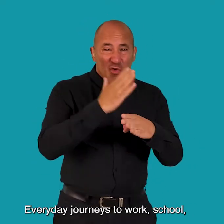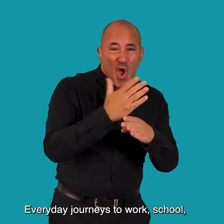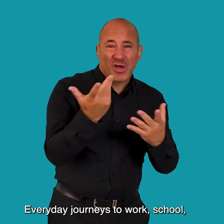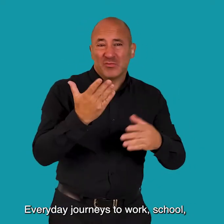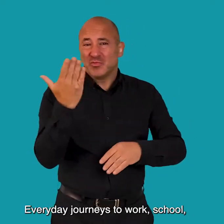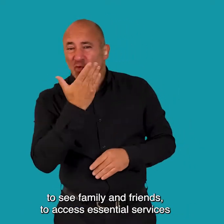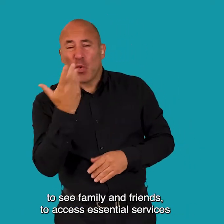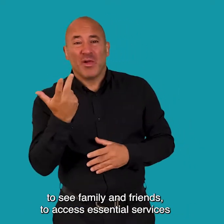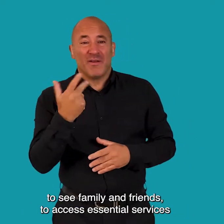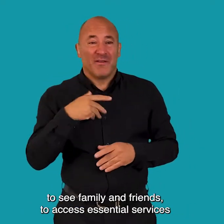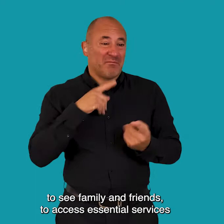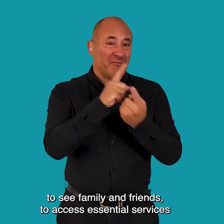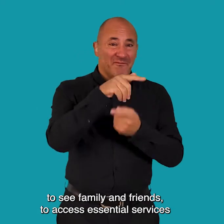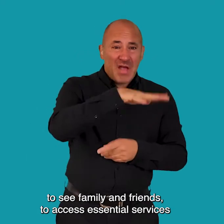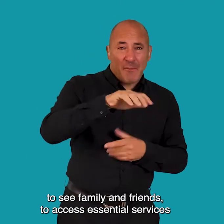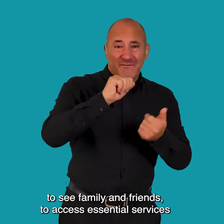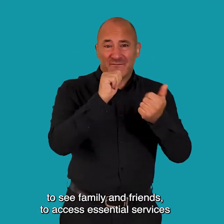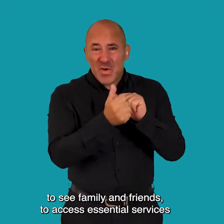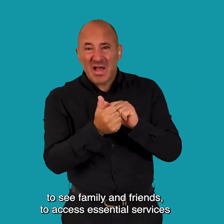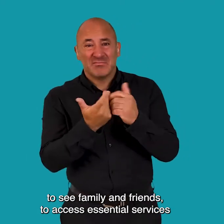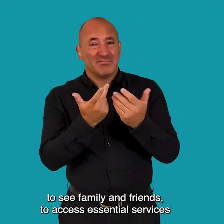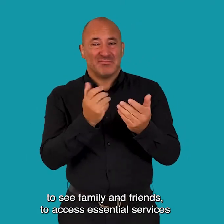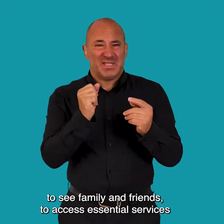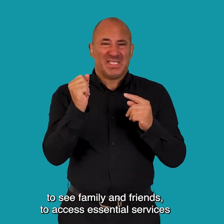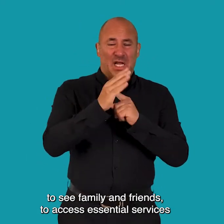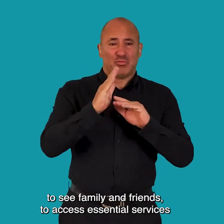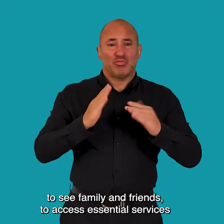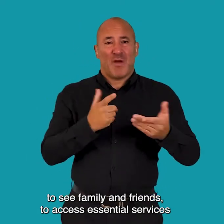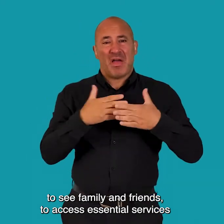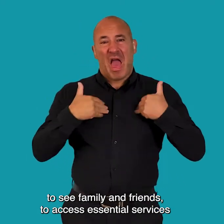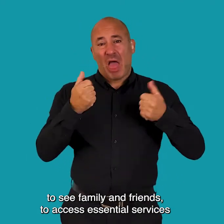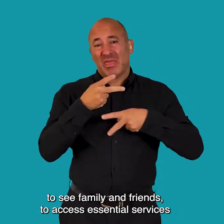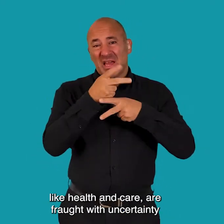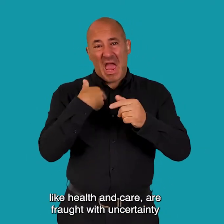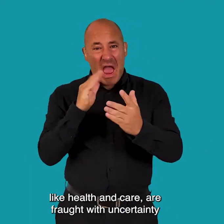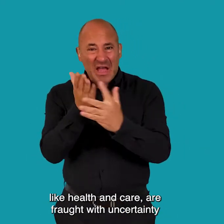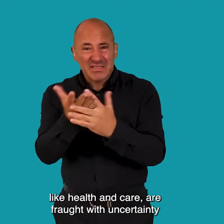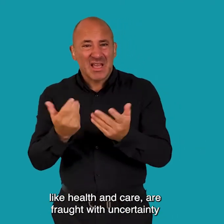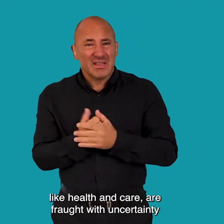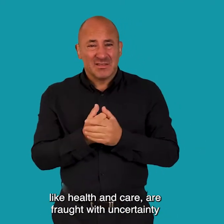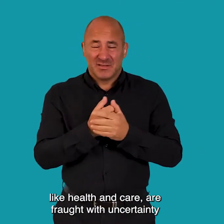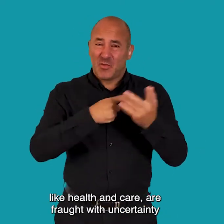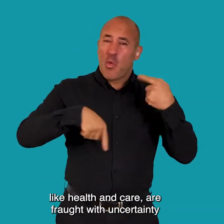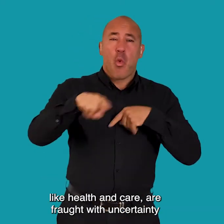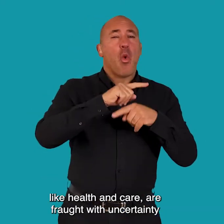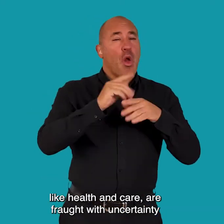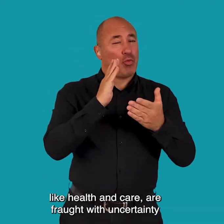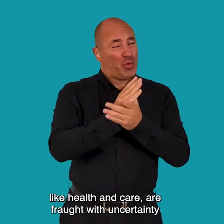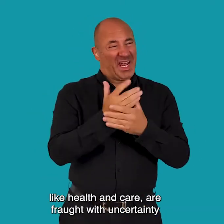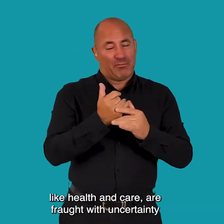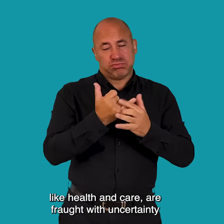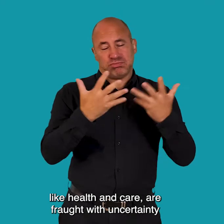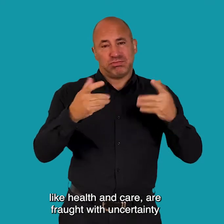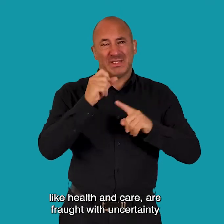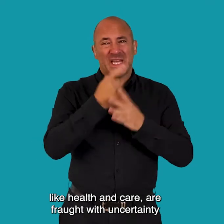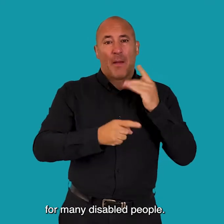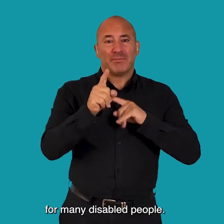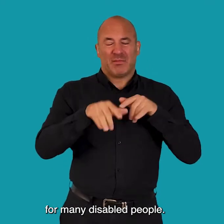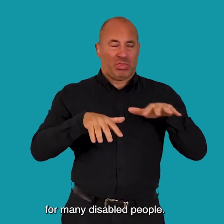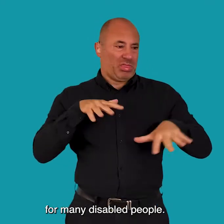school, to see family and friends, to access essential services like health and care, are fraught with uncertainty for many